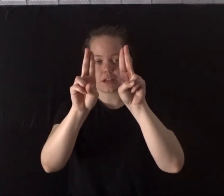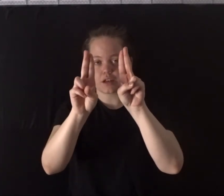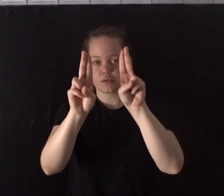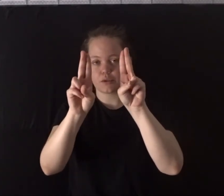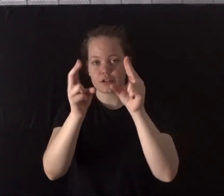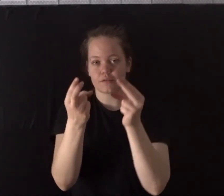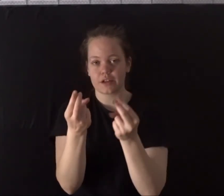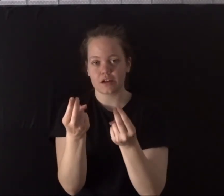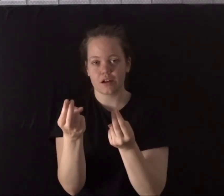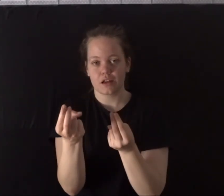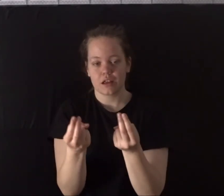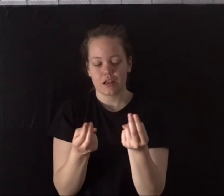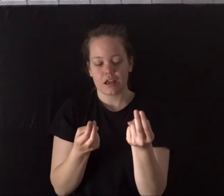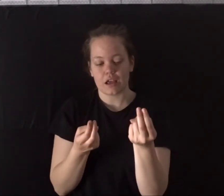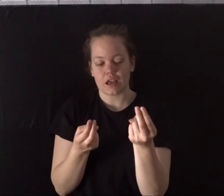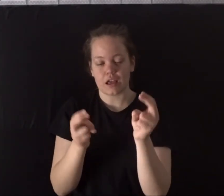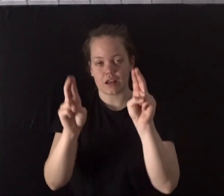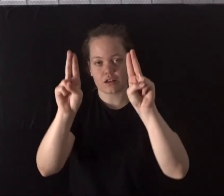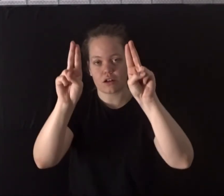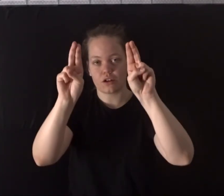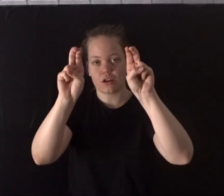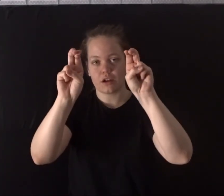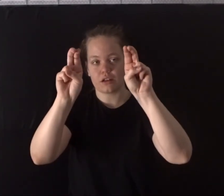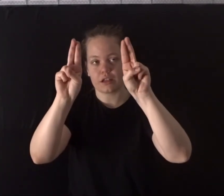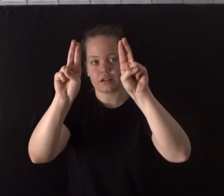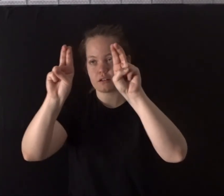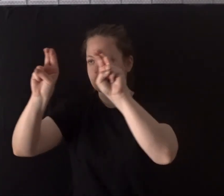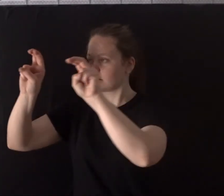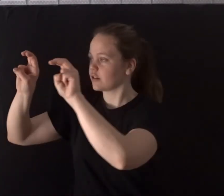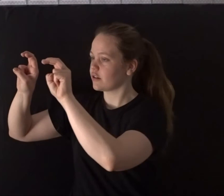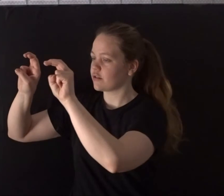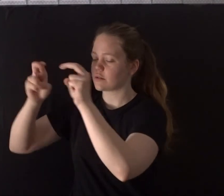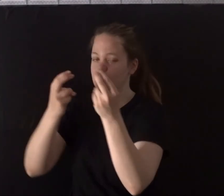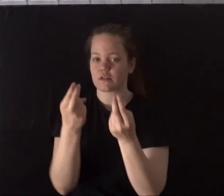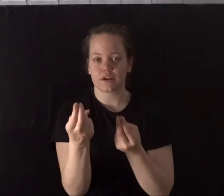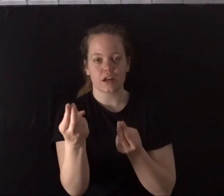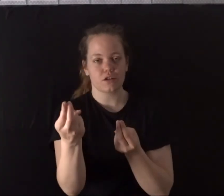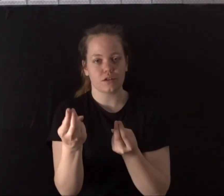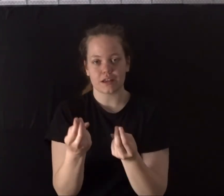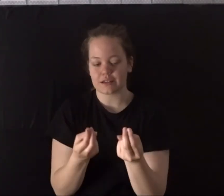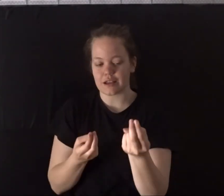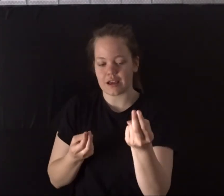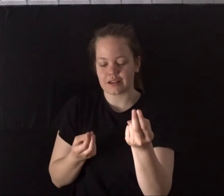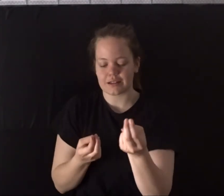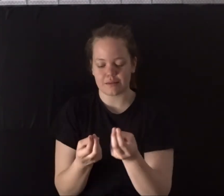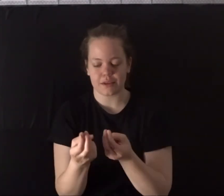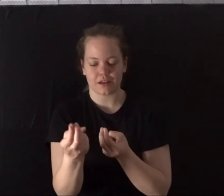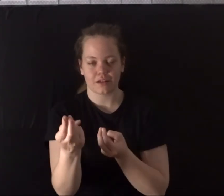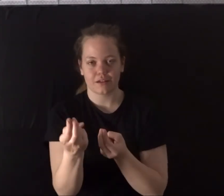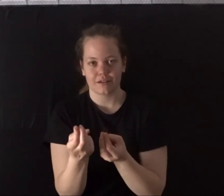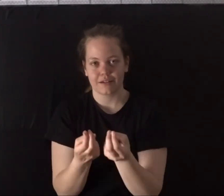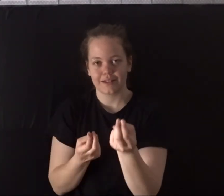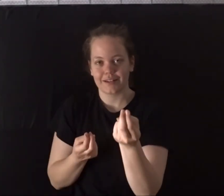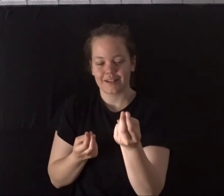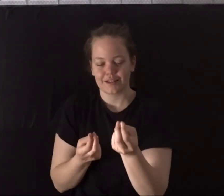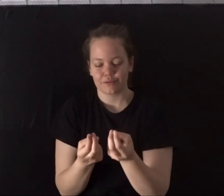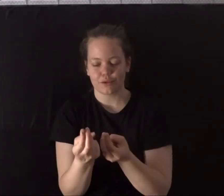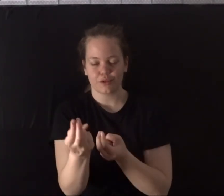your pointer finger and curl those ones over and do the exact same thing.